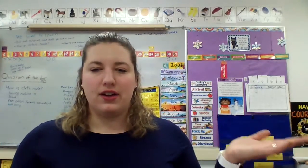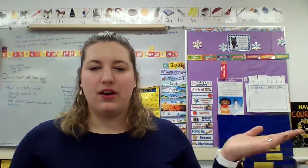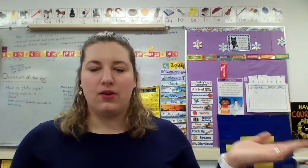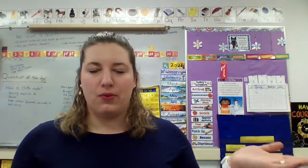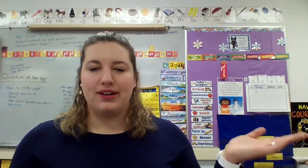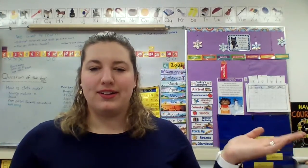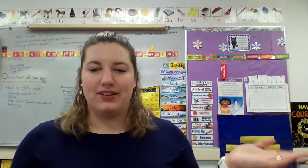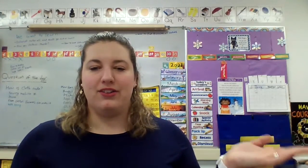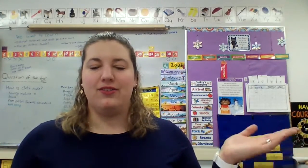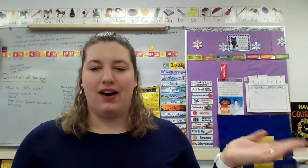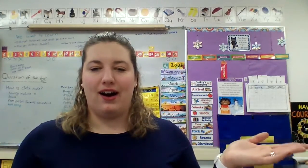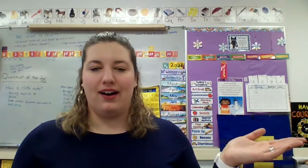what you are.